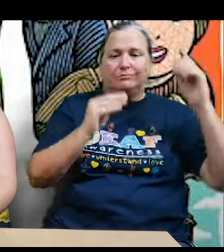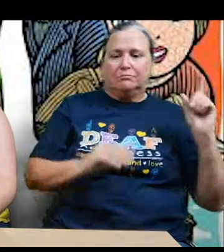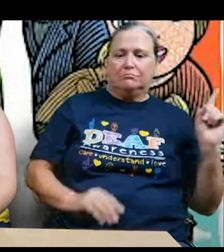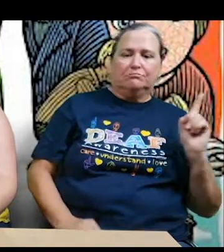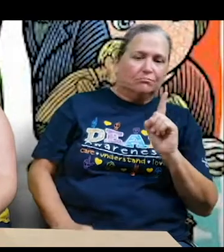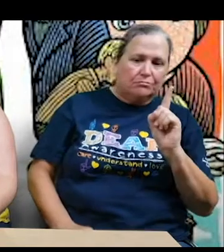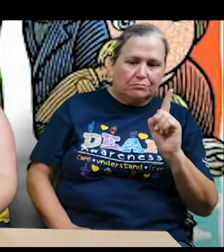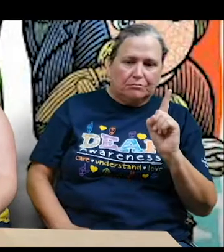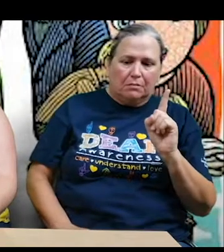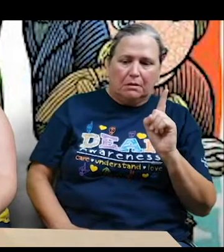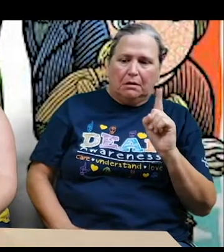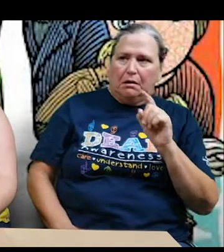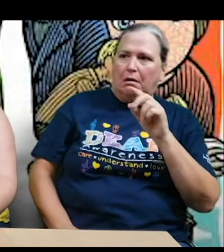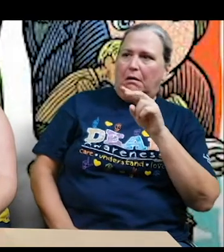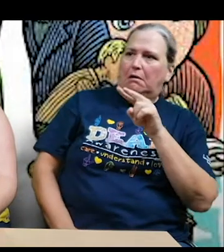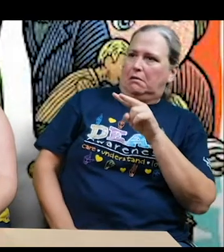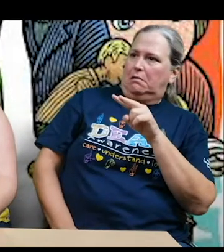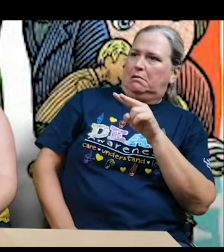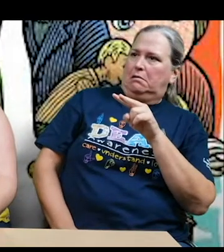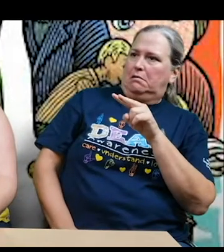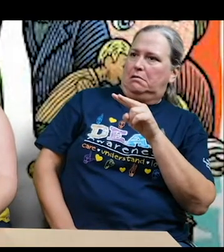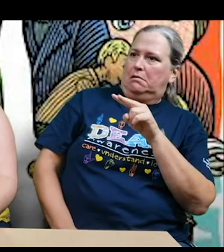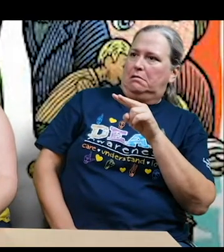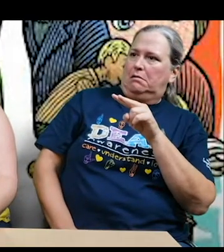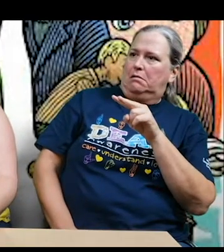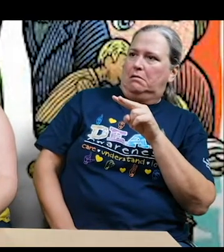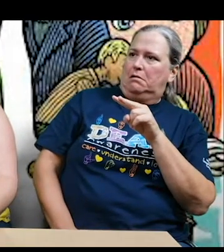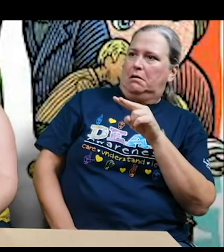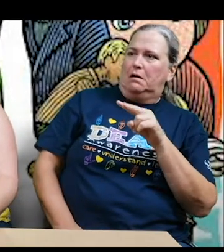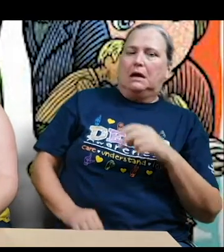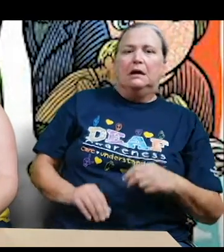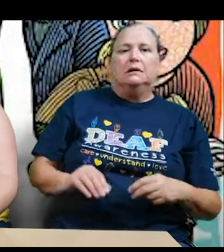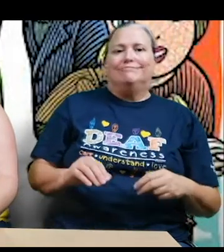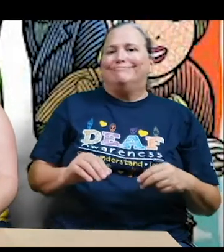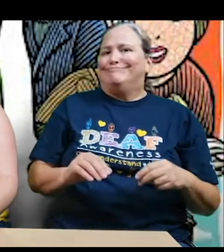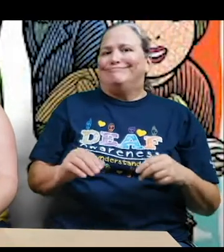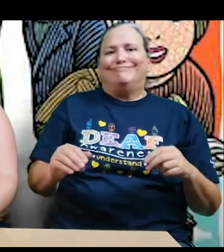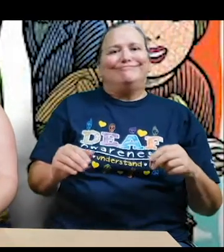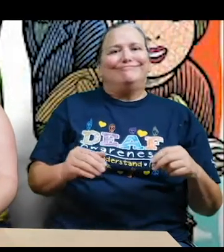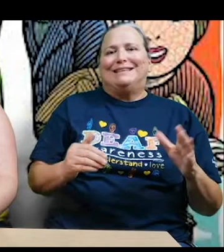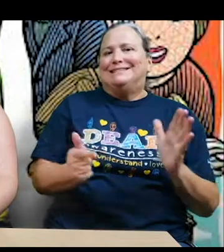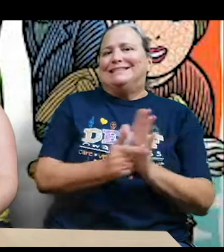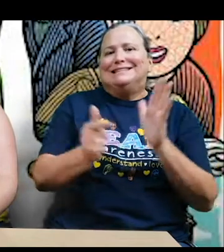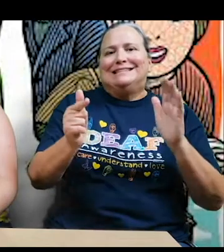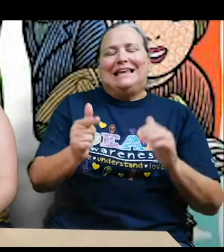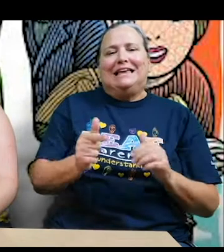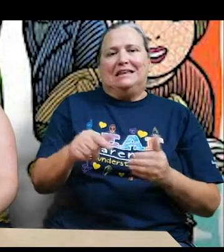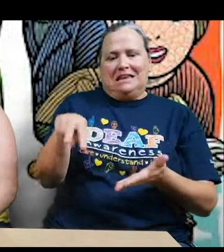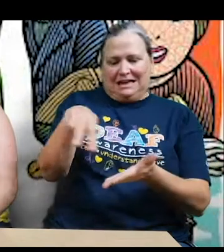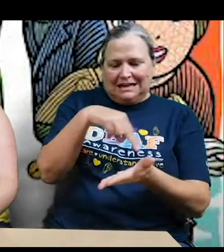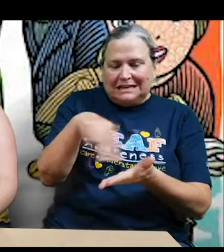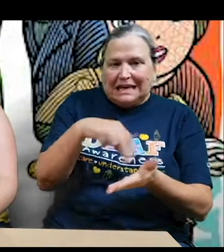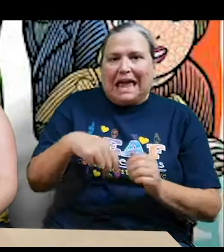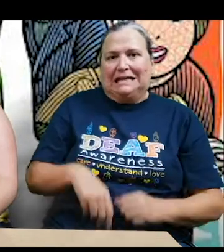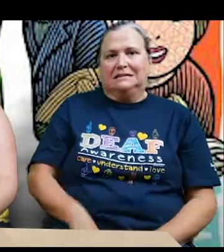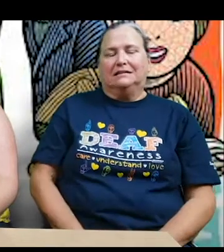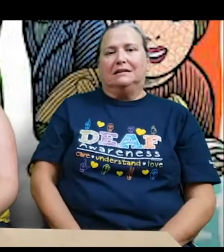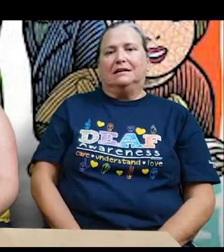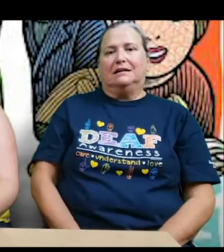Bryce. "It's a sin to dance," he said. And then after that, a long pause, he